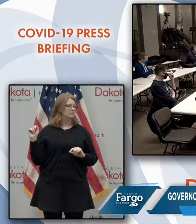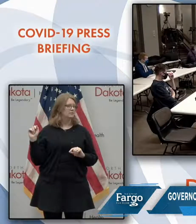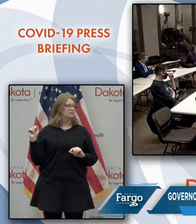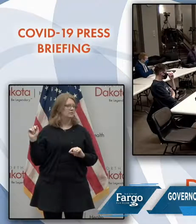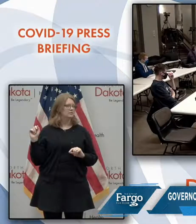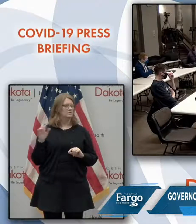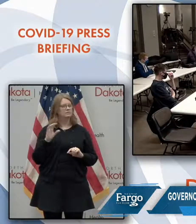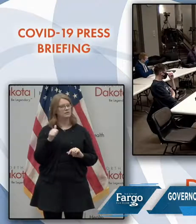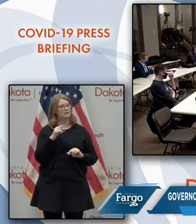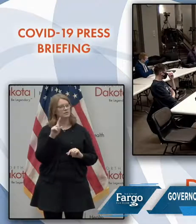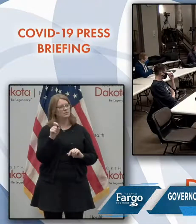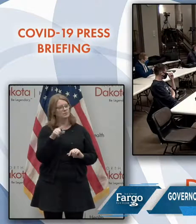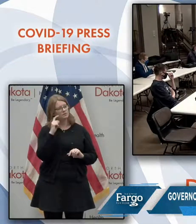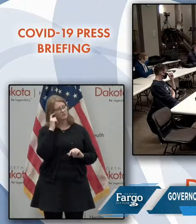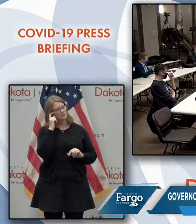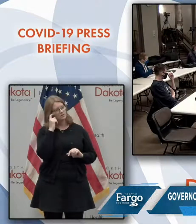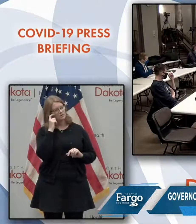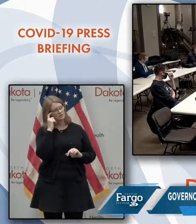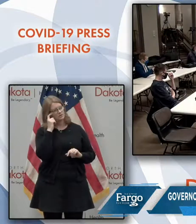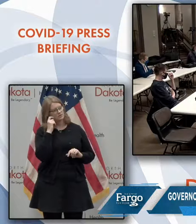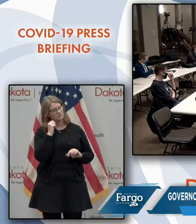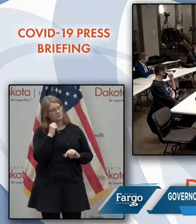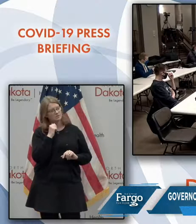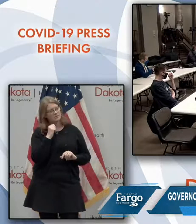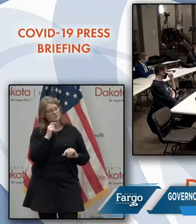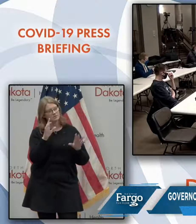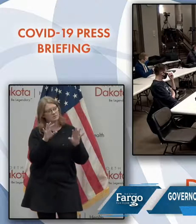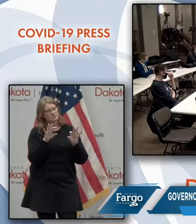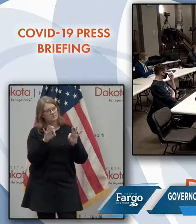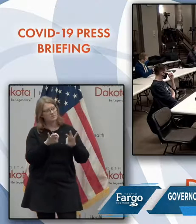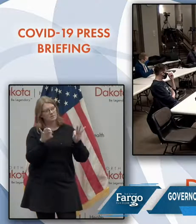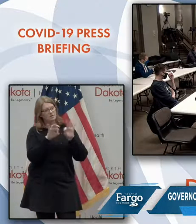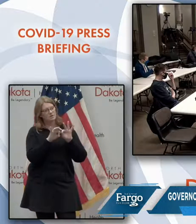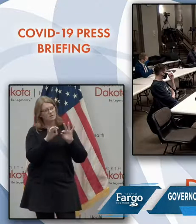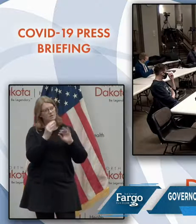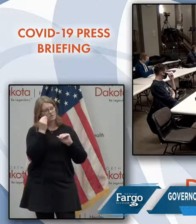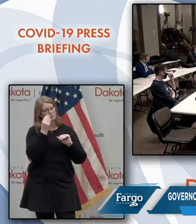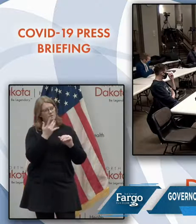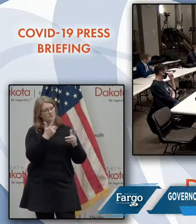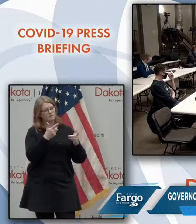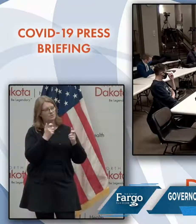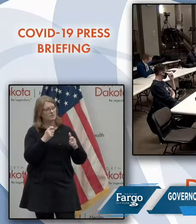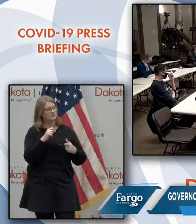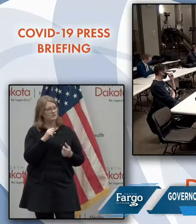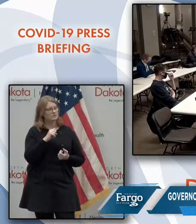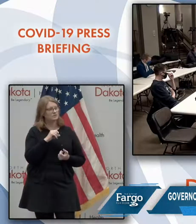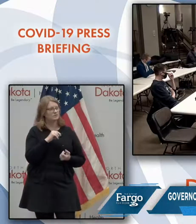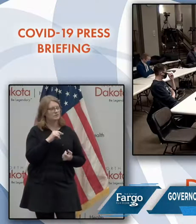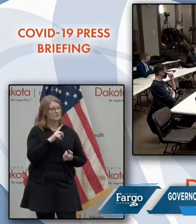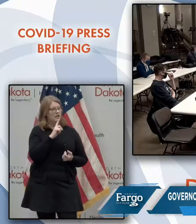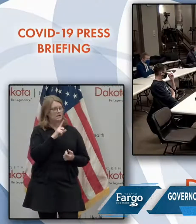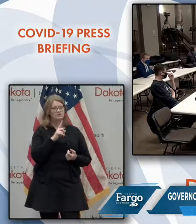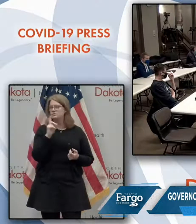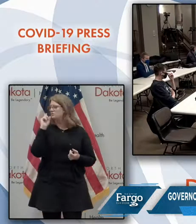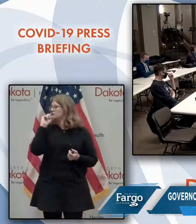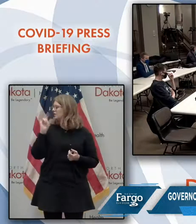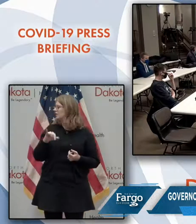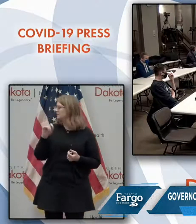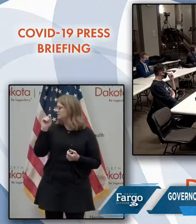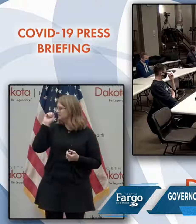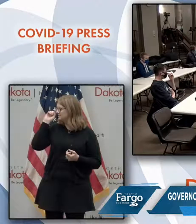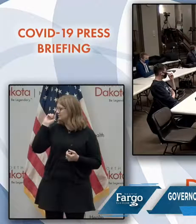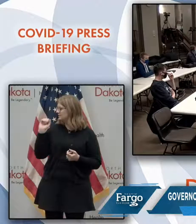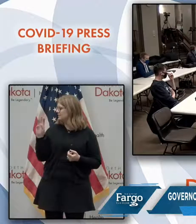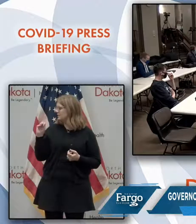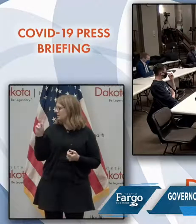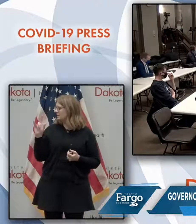What was your other question, Tom? How important it is that notification be quick. Okay, I'm sure, could you hear that?